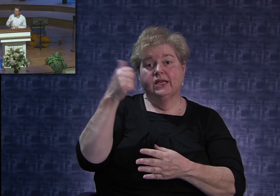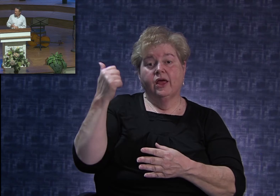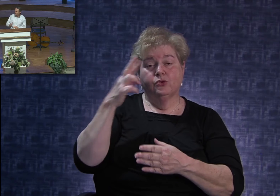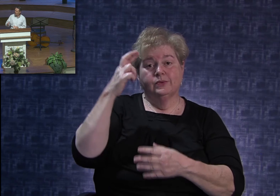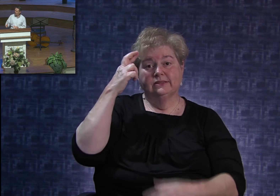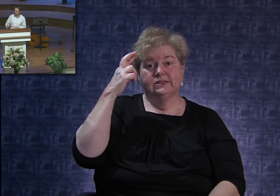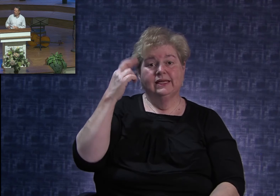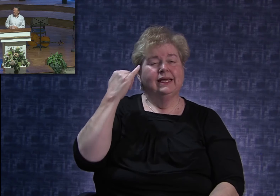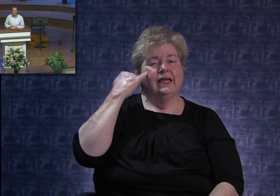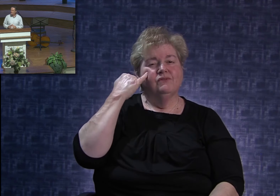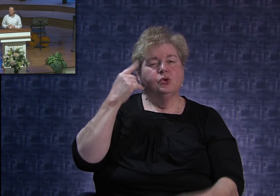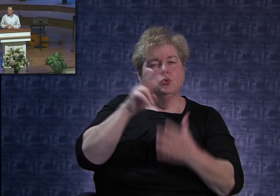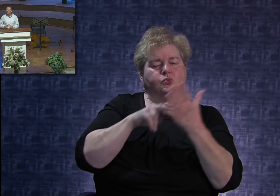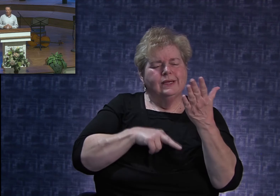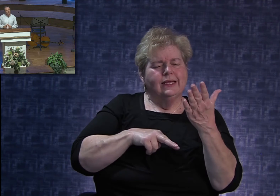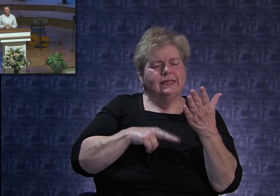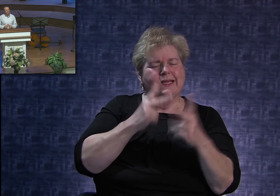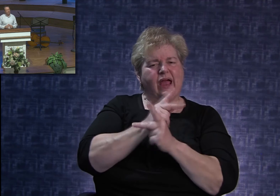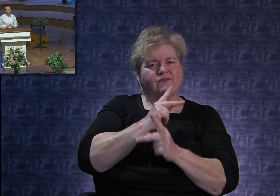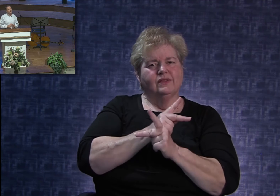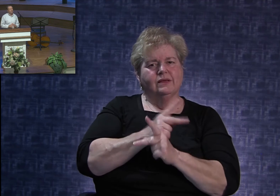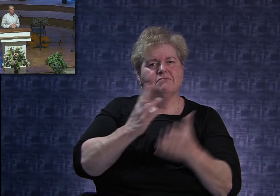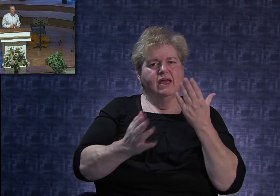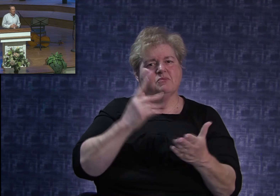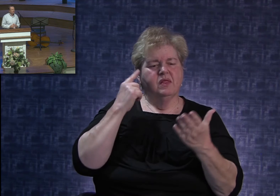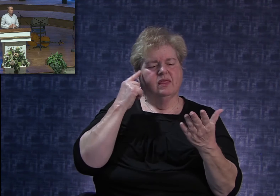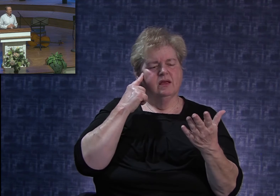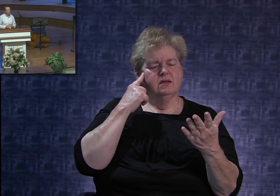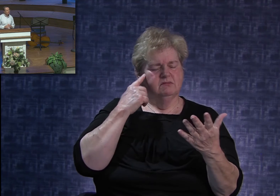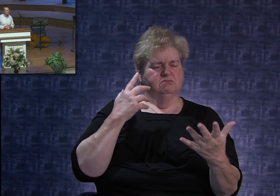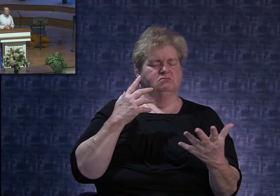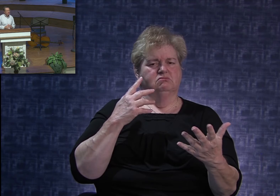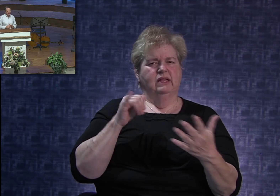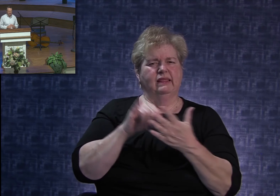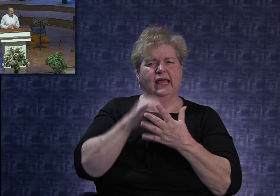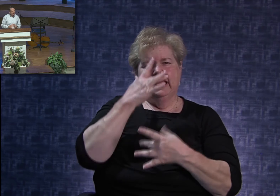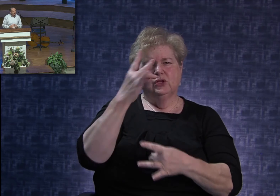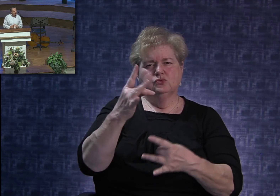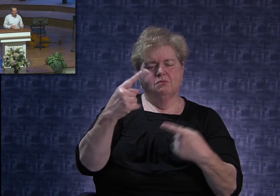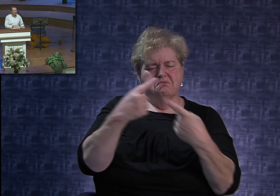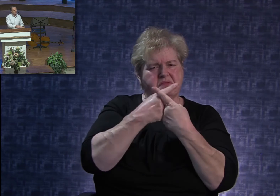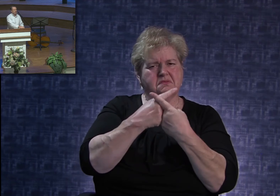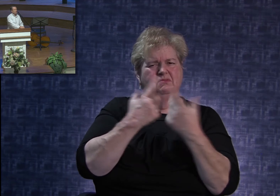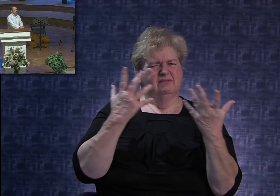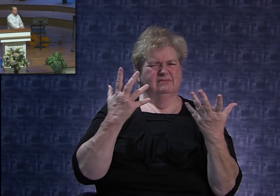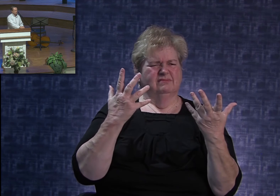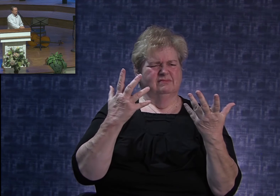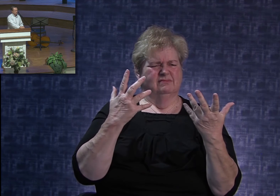you're reading them carefully, it probably brings to your mind this interesting